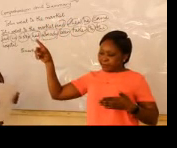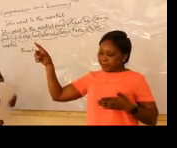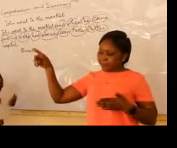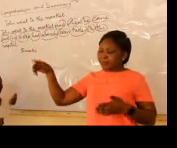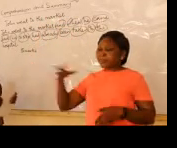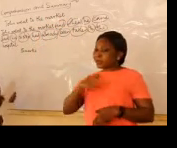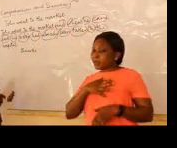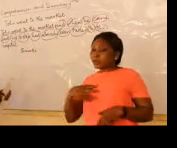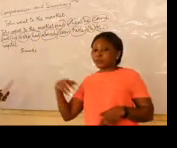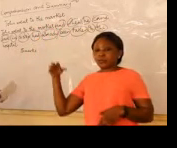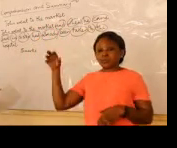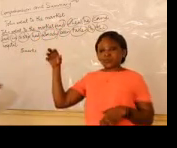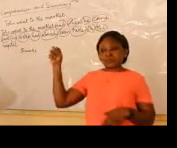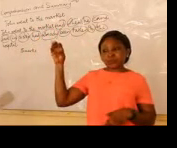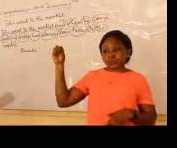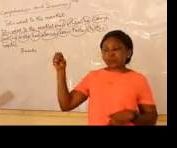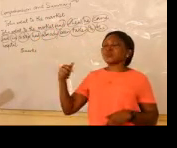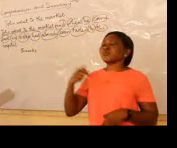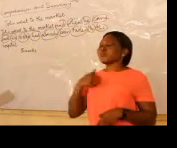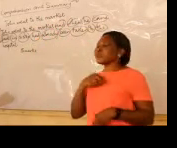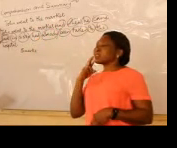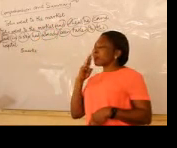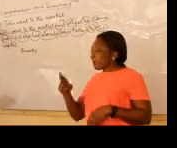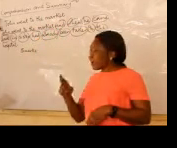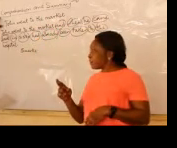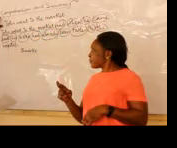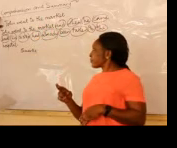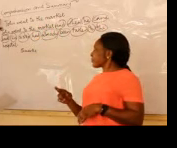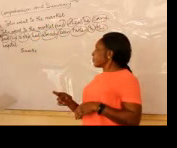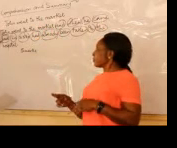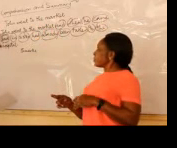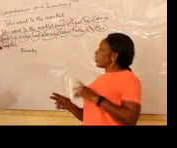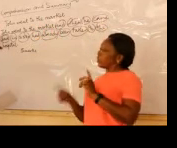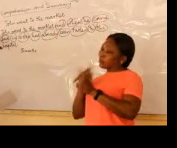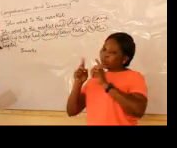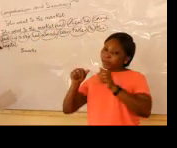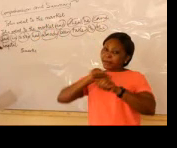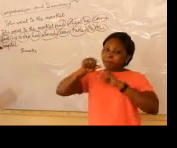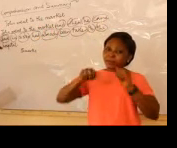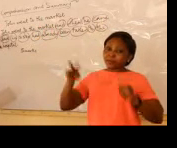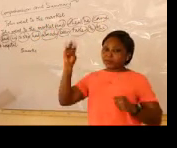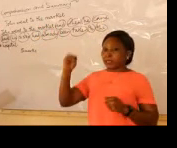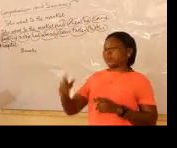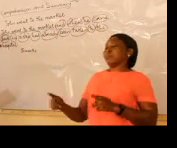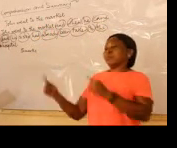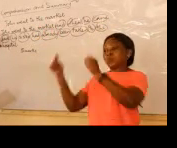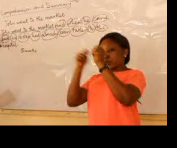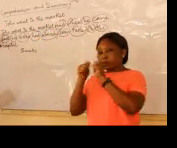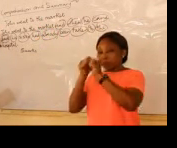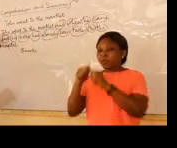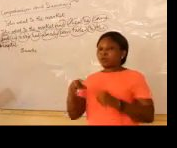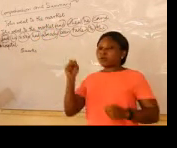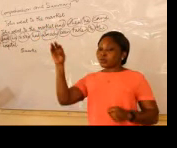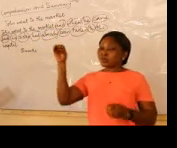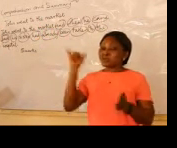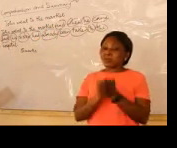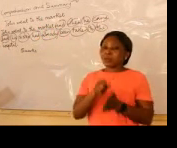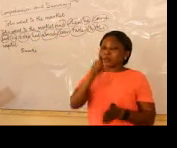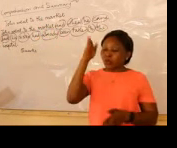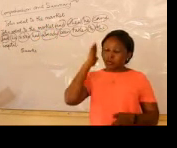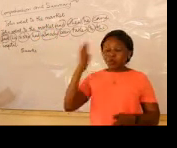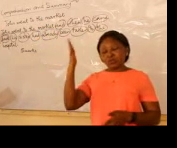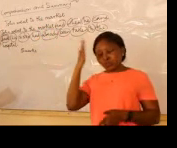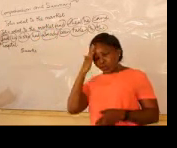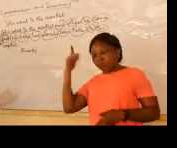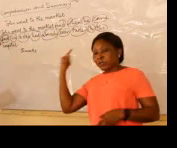And so, we are treating them together so that you know the difference. Remember,